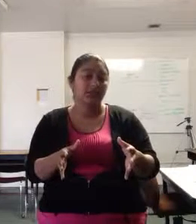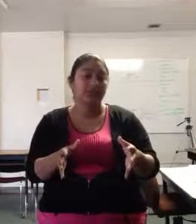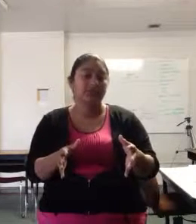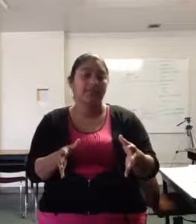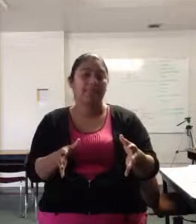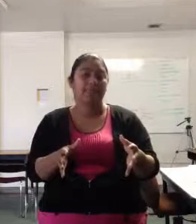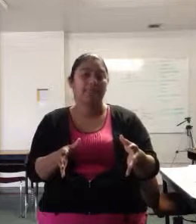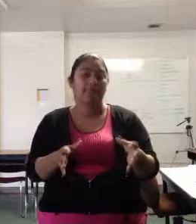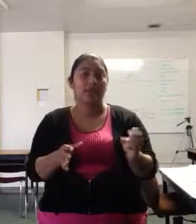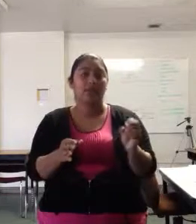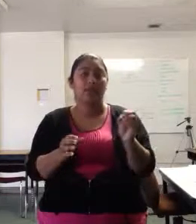or debts.